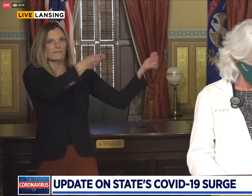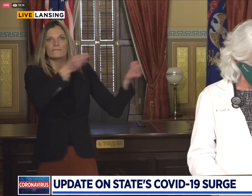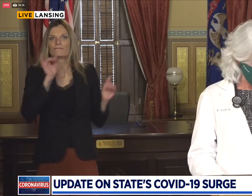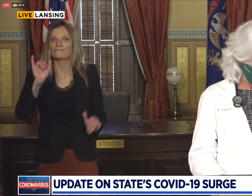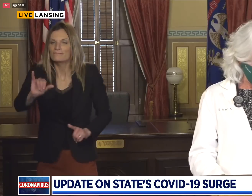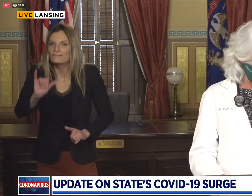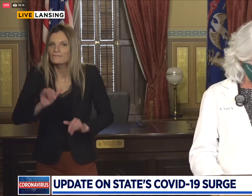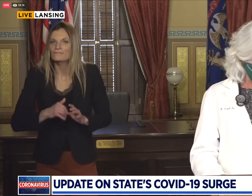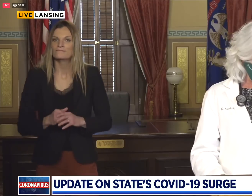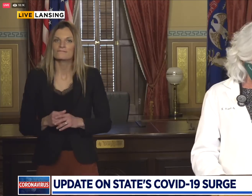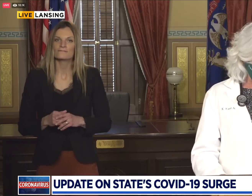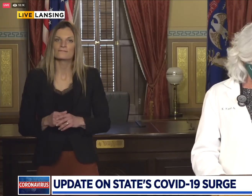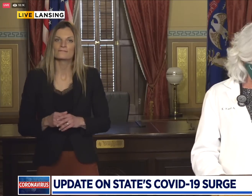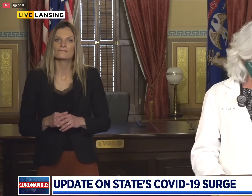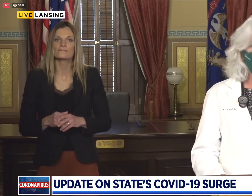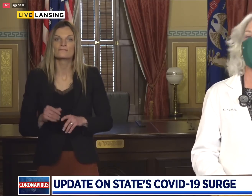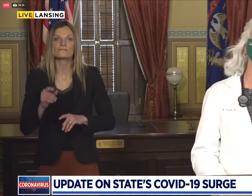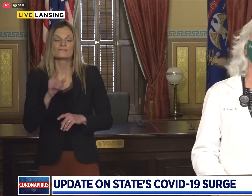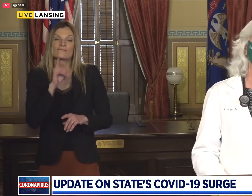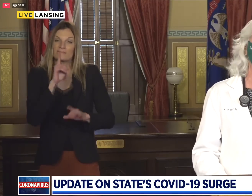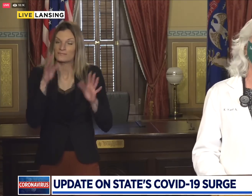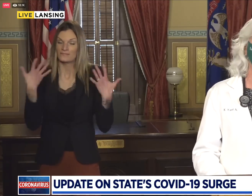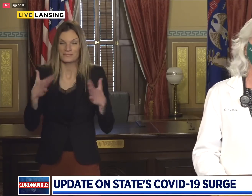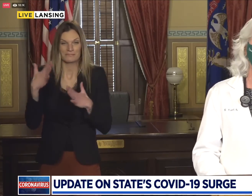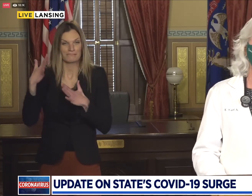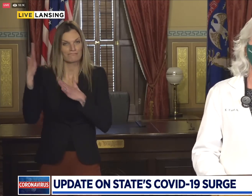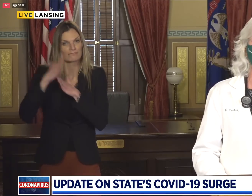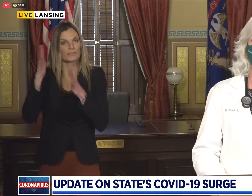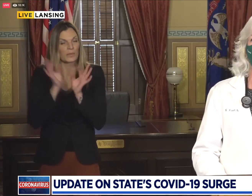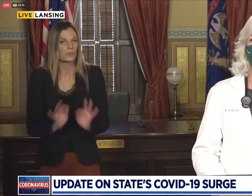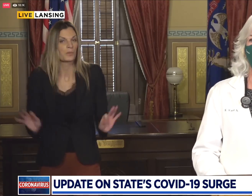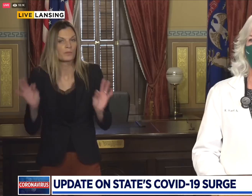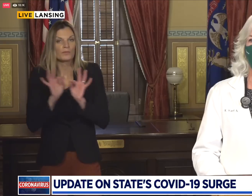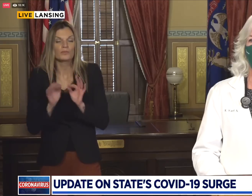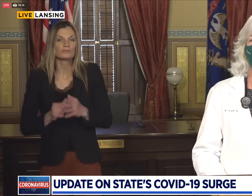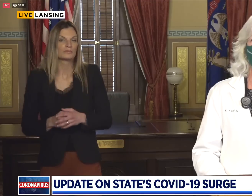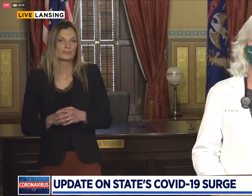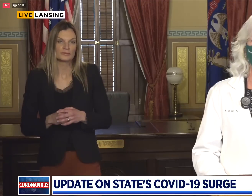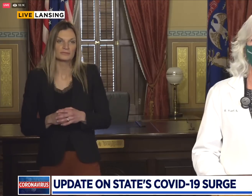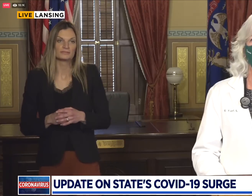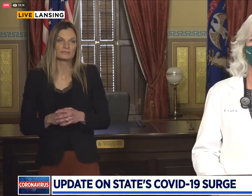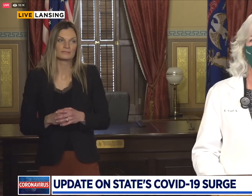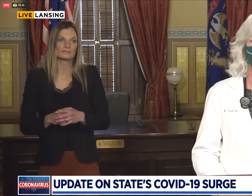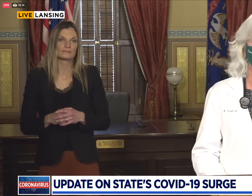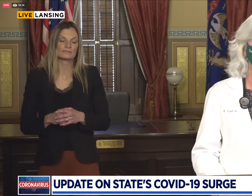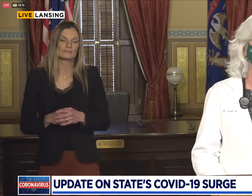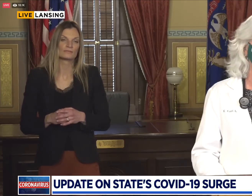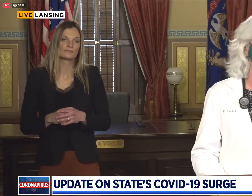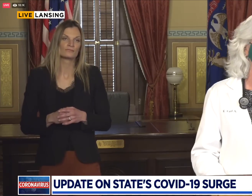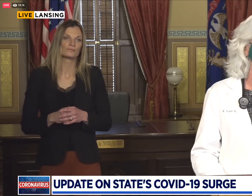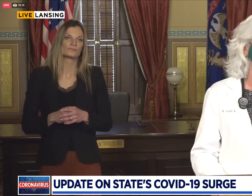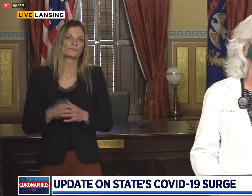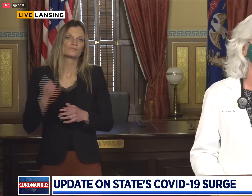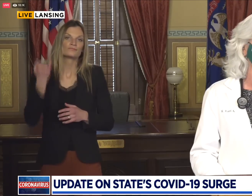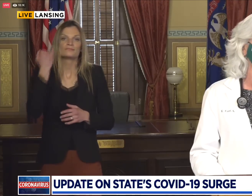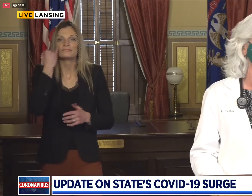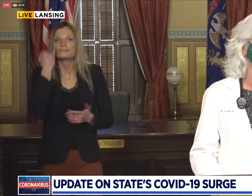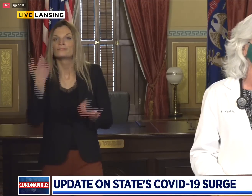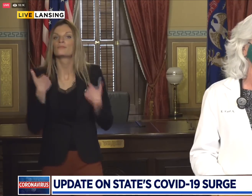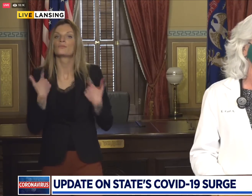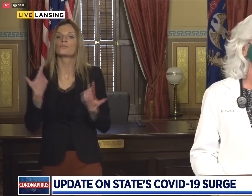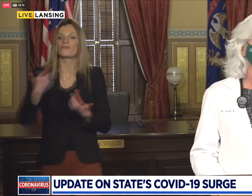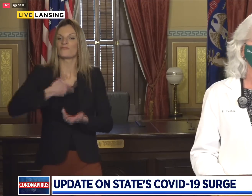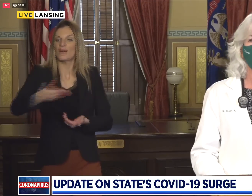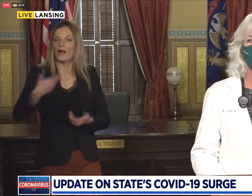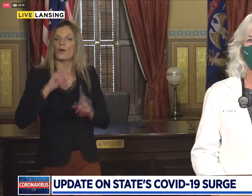virus. It's terrifically important that we ask when we have choices about whether or not we should go to a